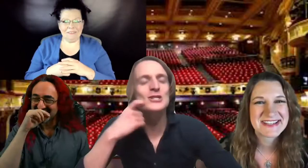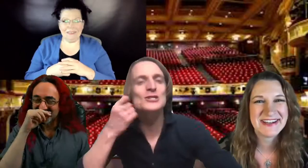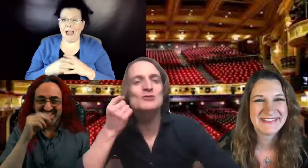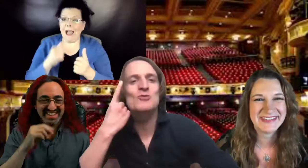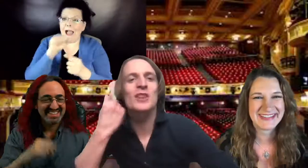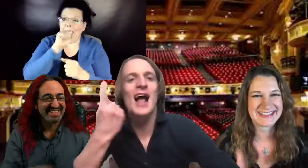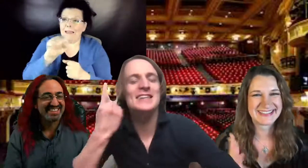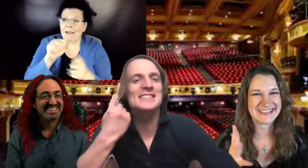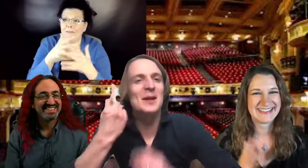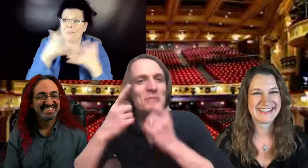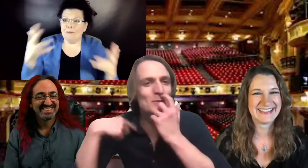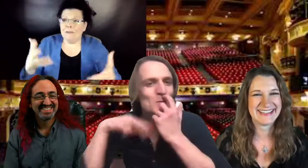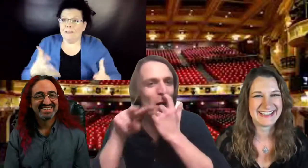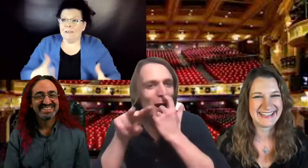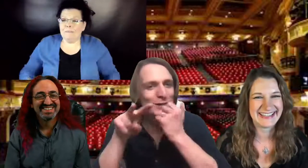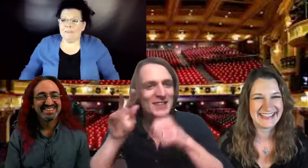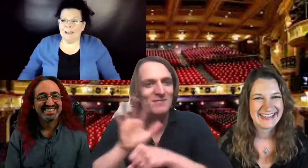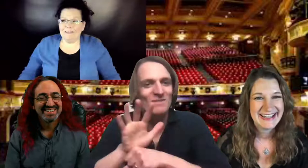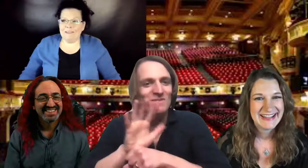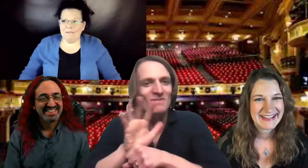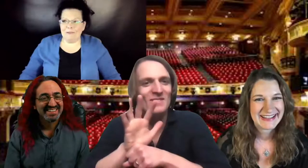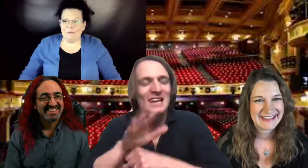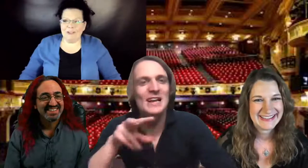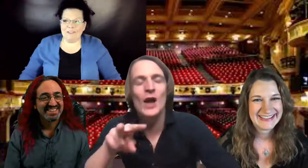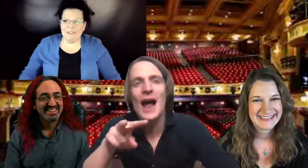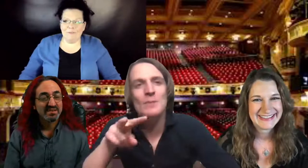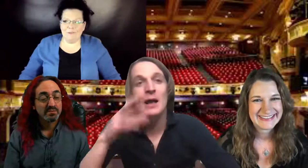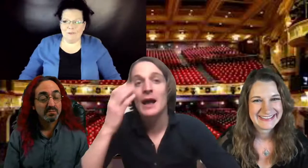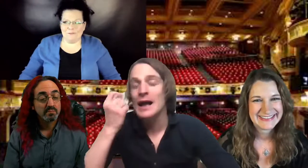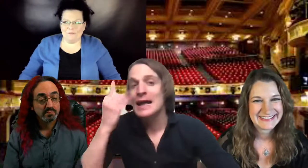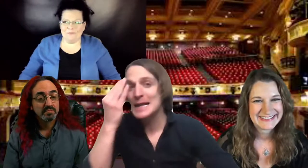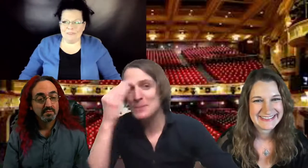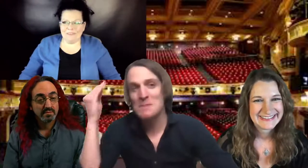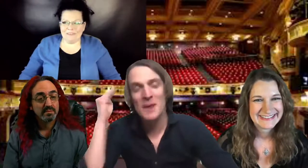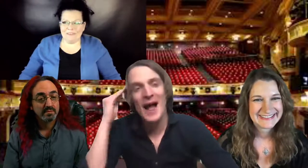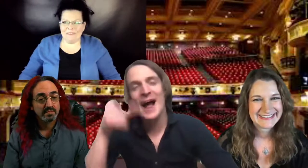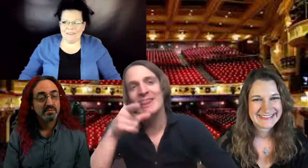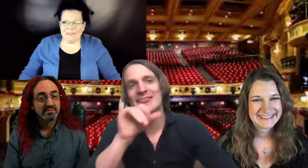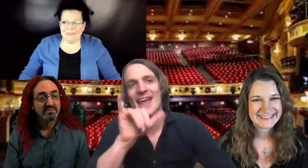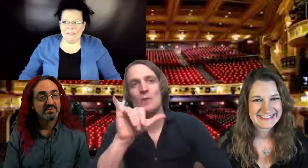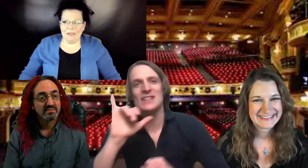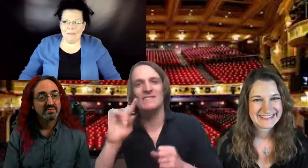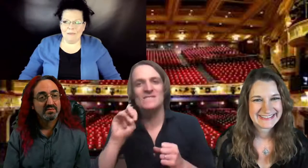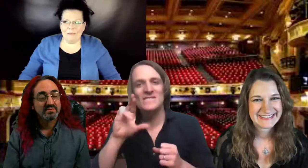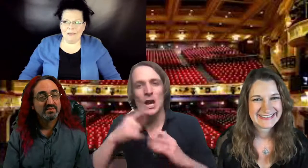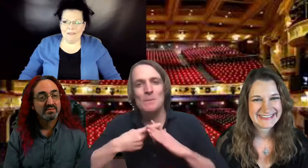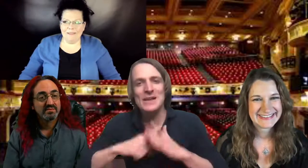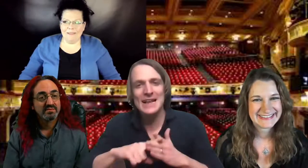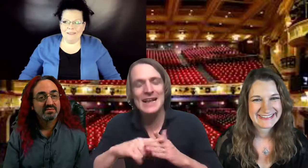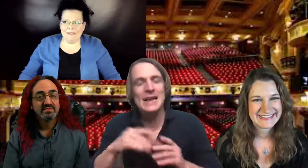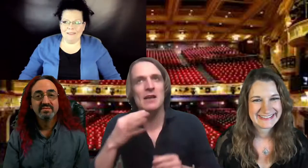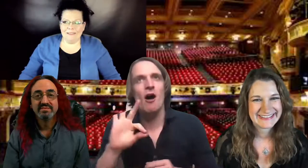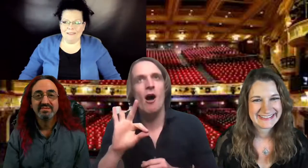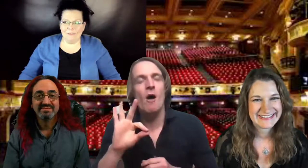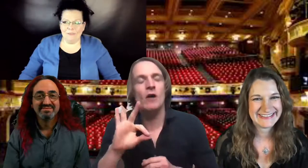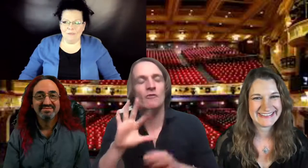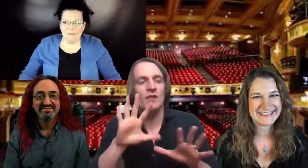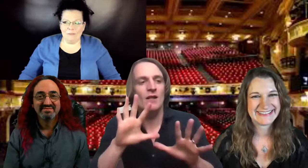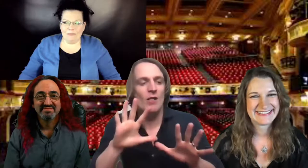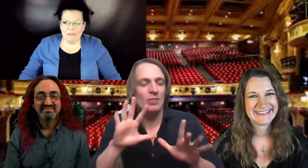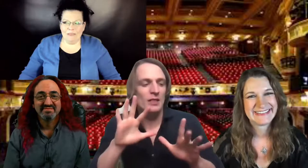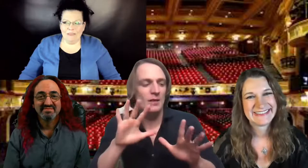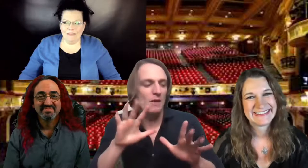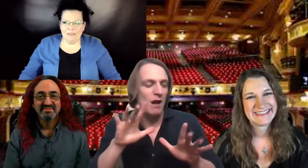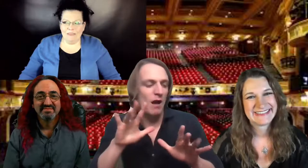love it. It's amazing. Something watching that film in the back of my mind from the